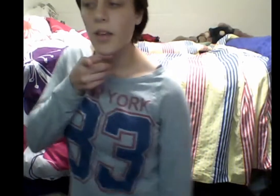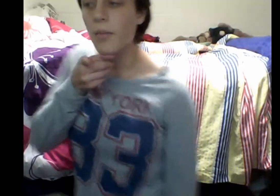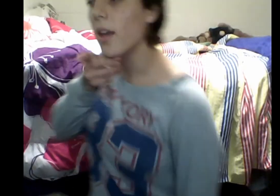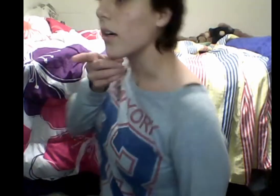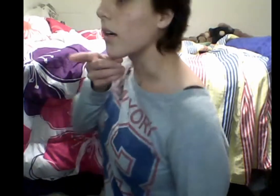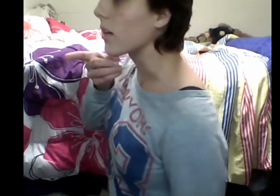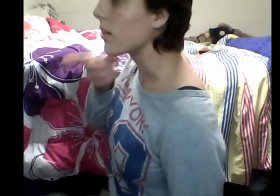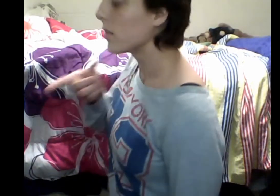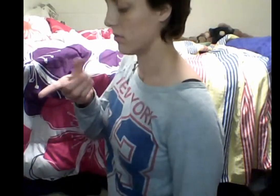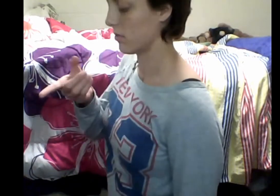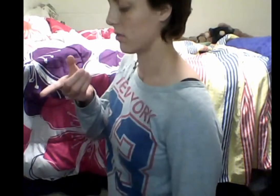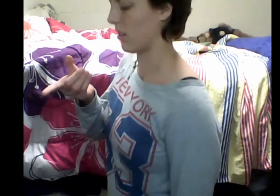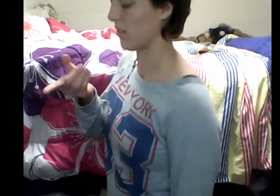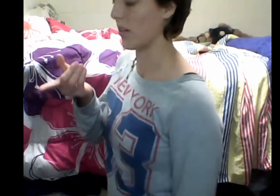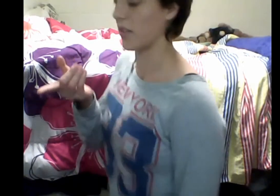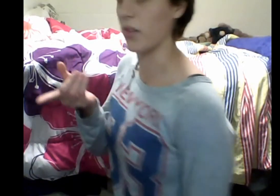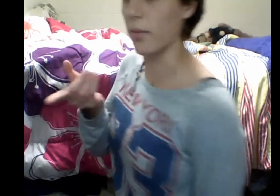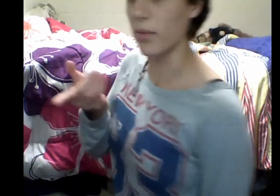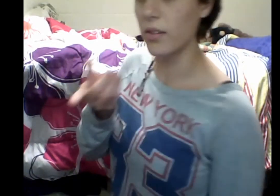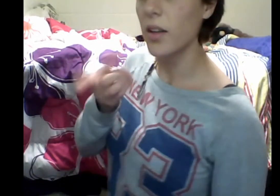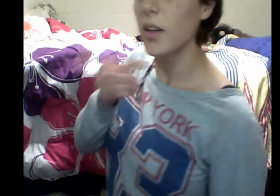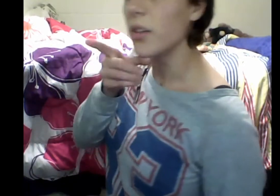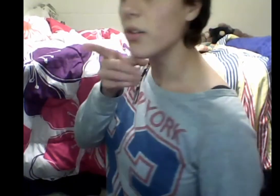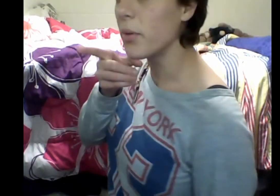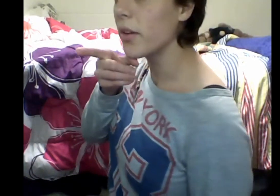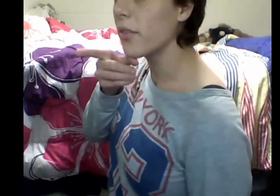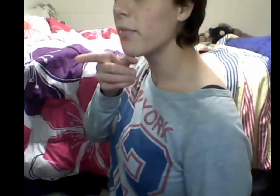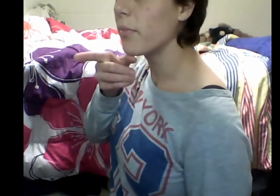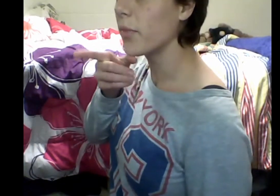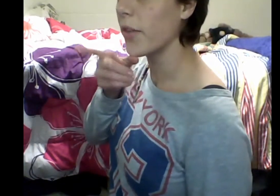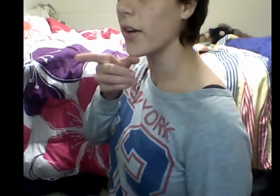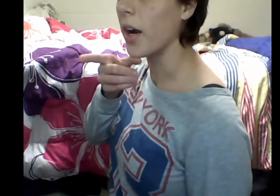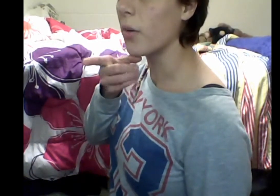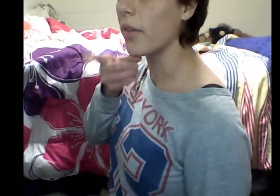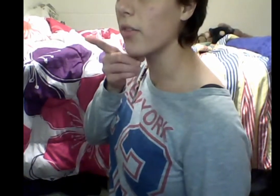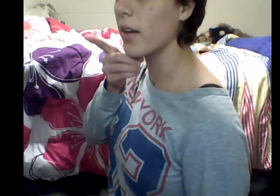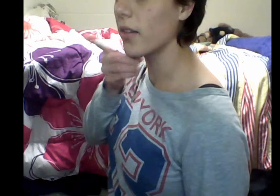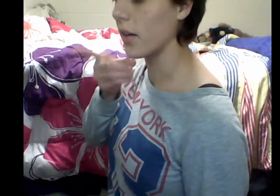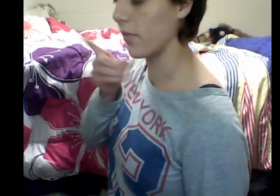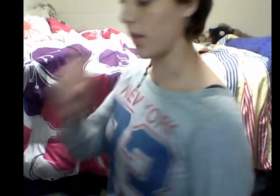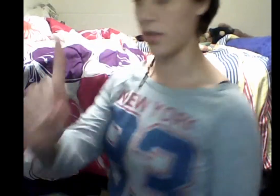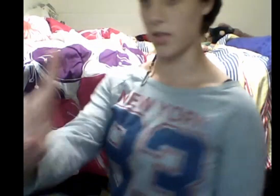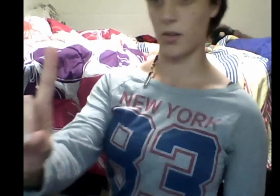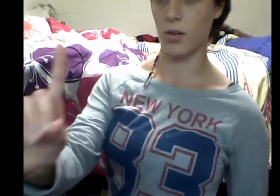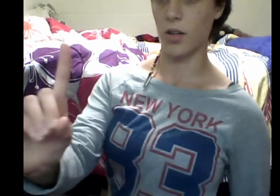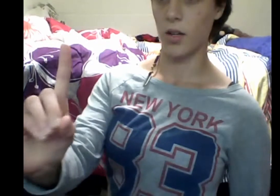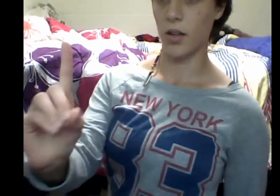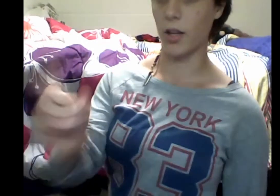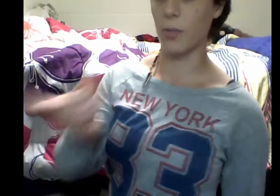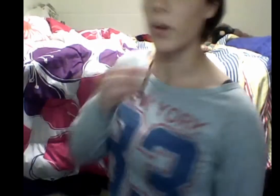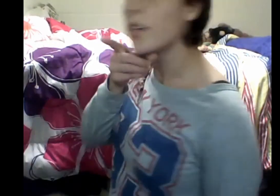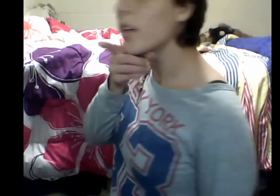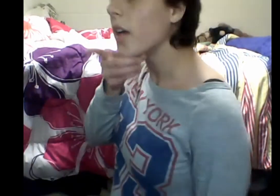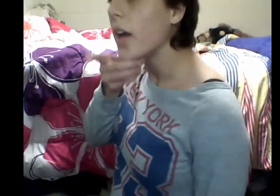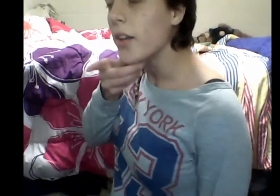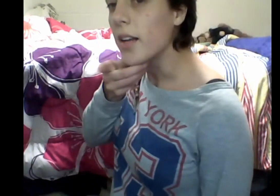make a, I don't know how to describe this. You put your finger out with everything else kind of in, so like you're pointing, and then you kind of